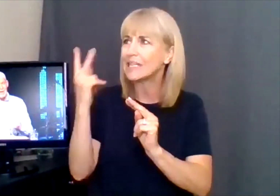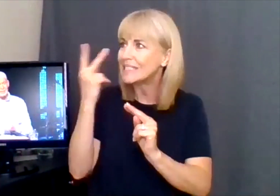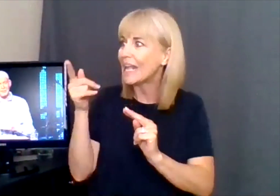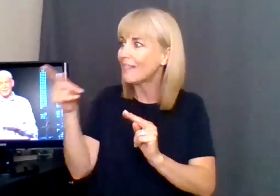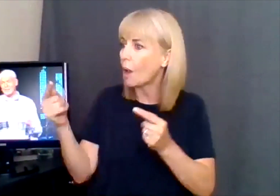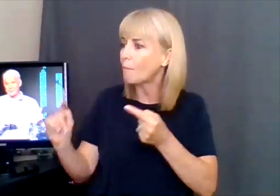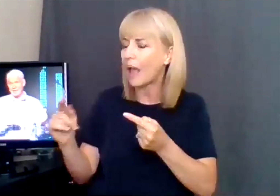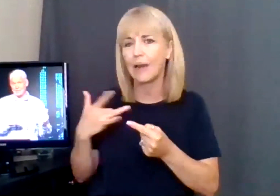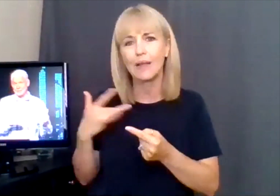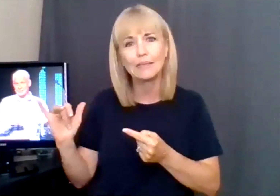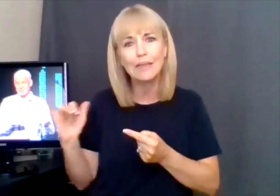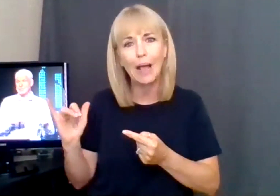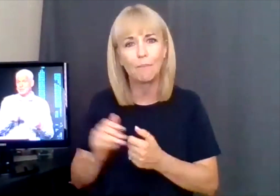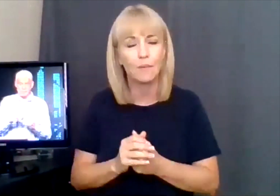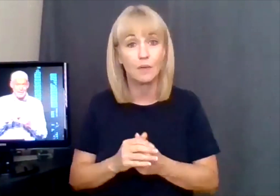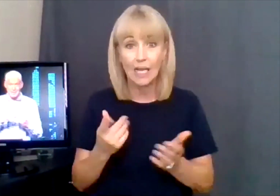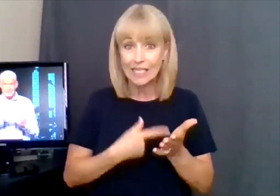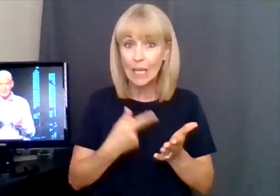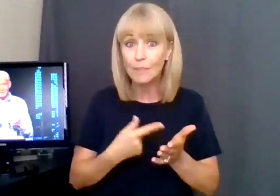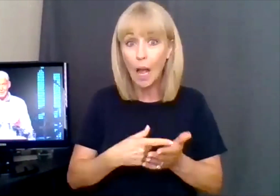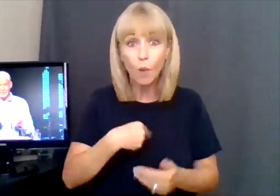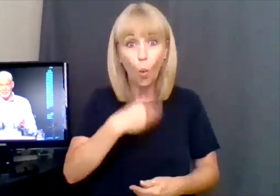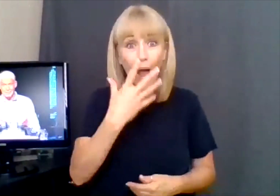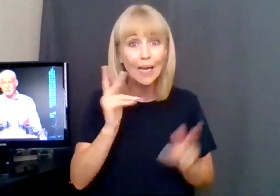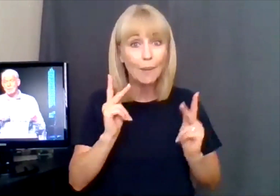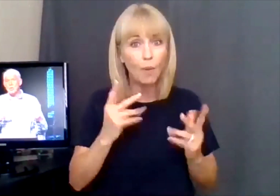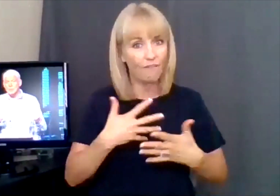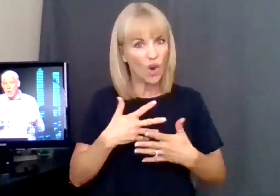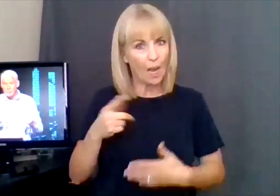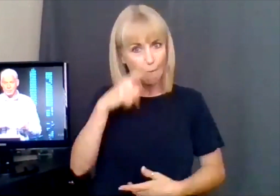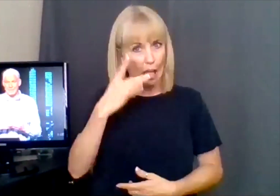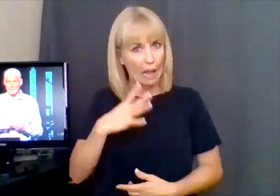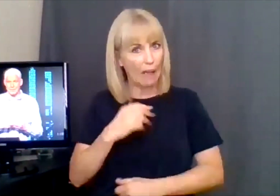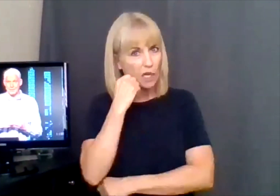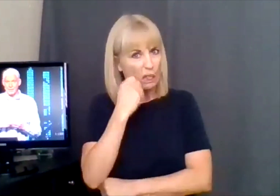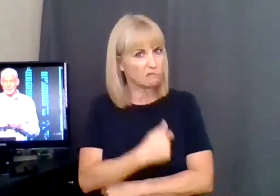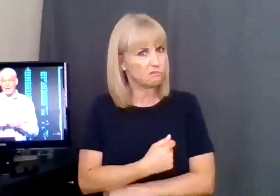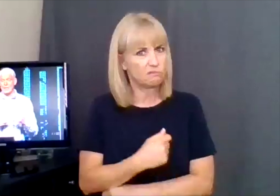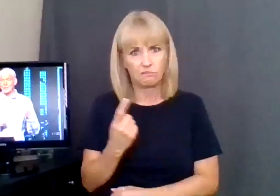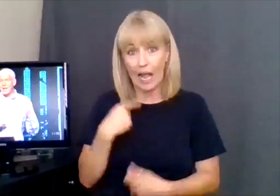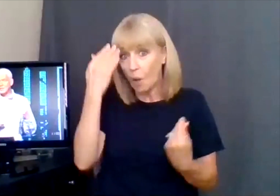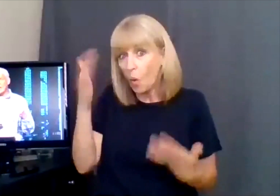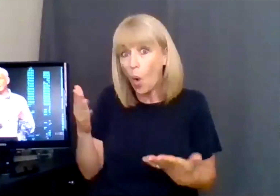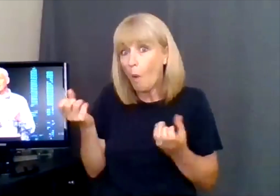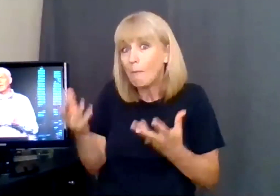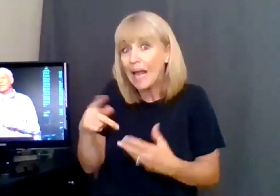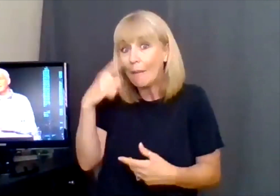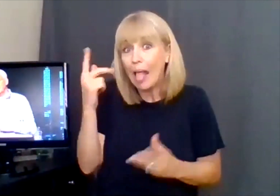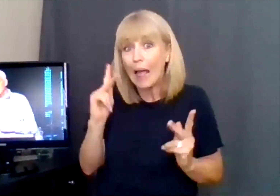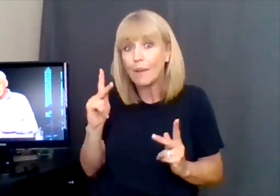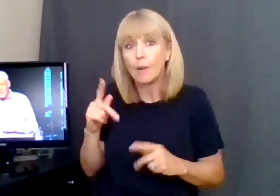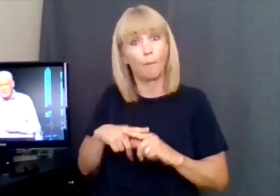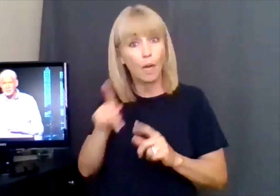Whites are often afraid of blacks, and particularly black men, because maybe you don't know very many. And blacks are often afraid